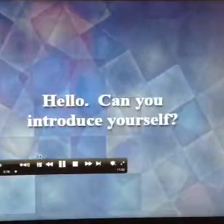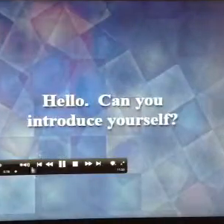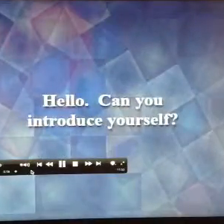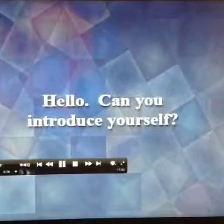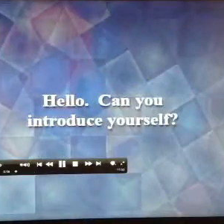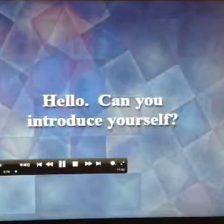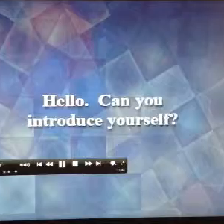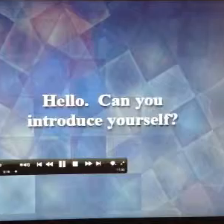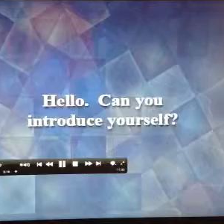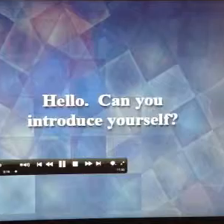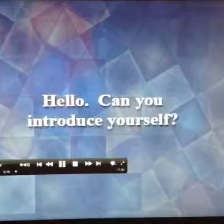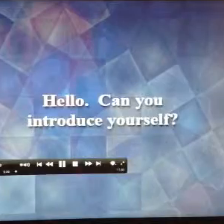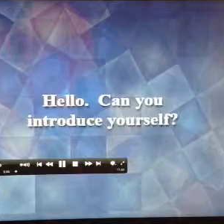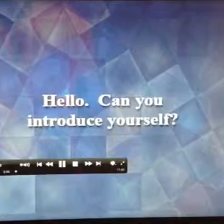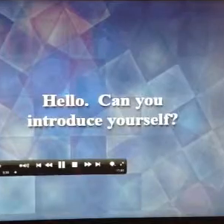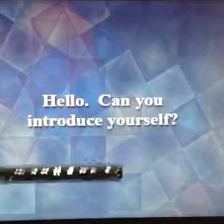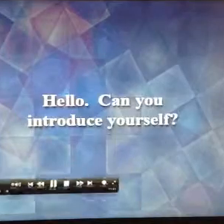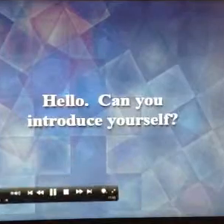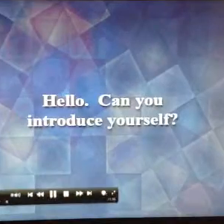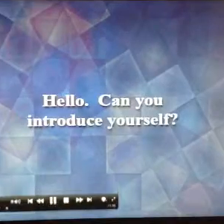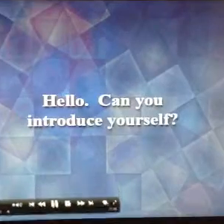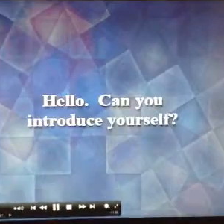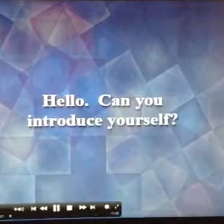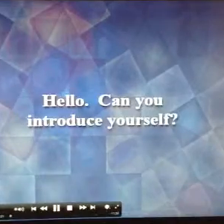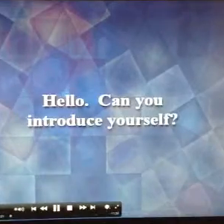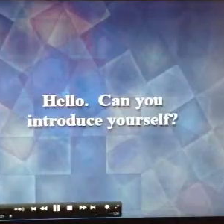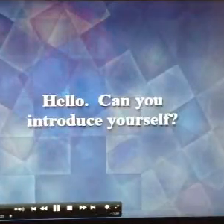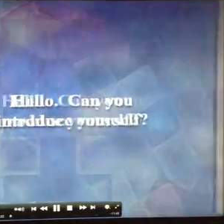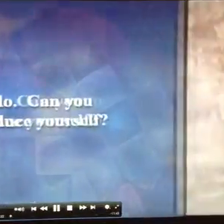Hello. Can you introduce yourself?